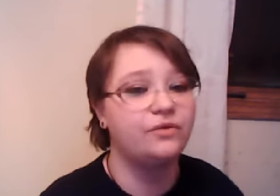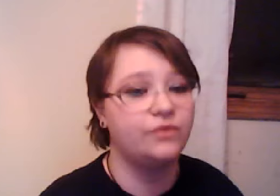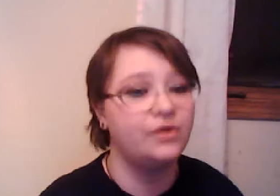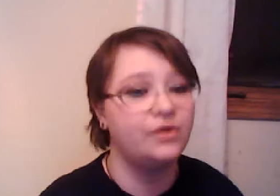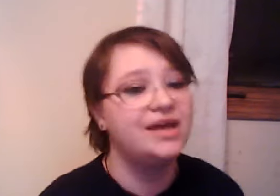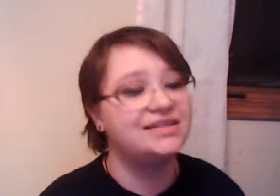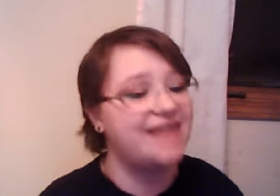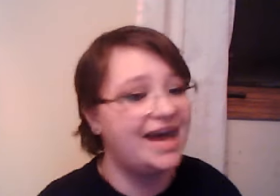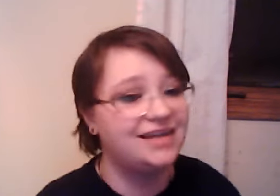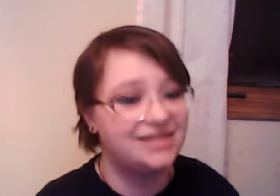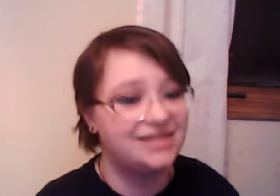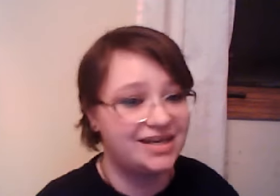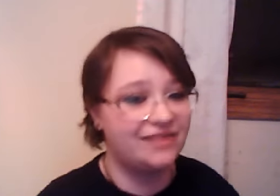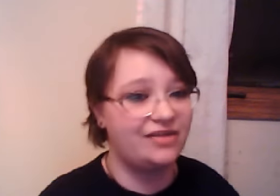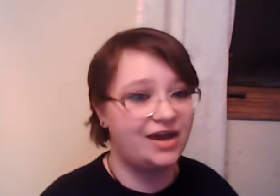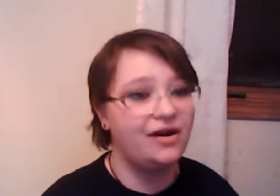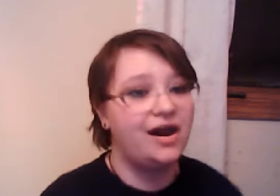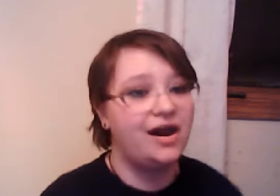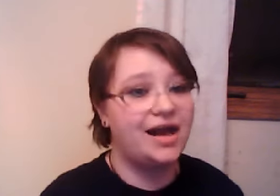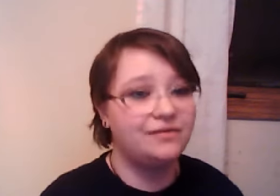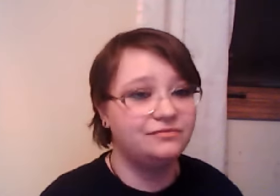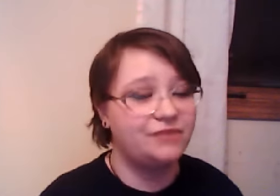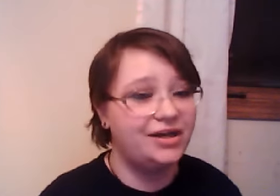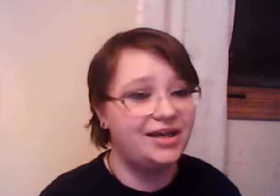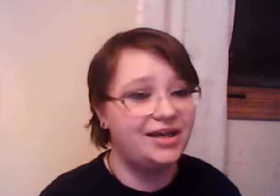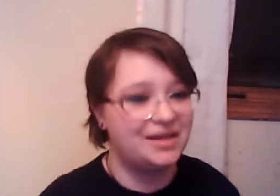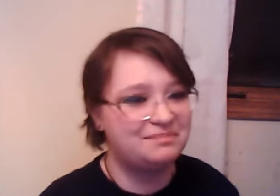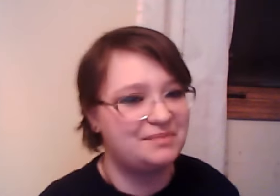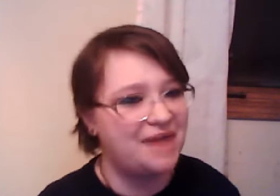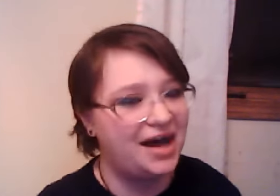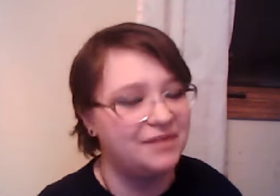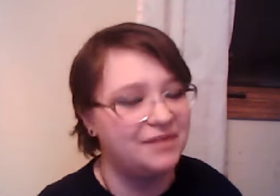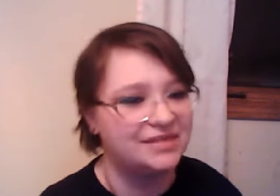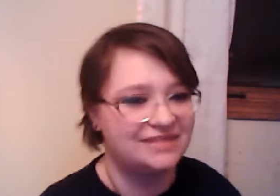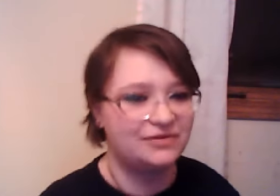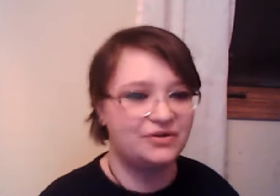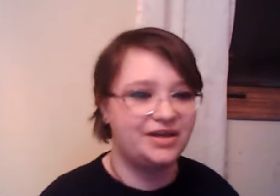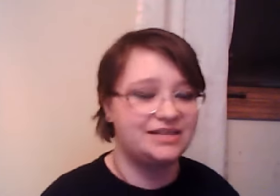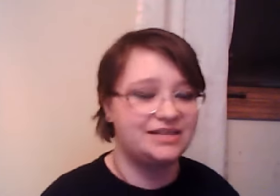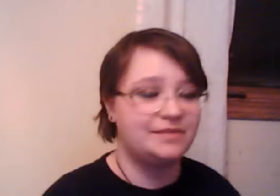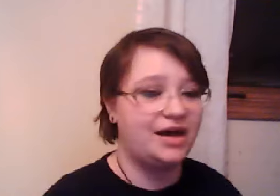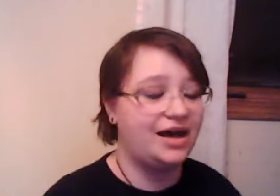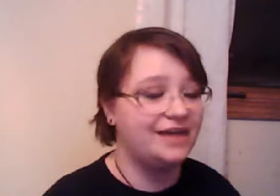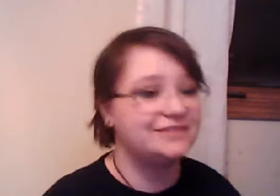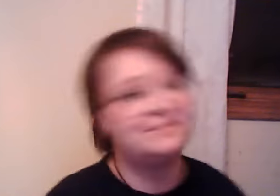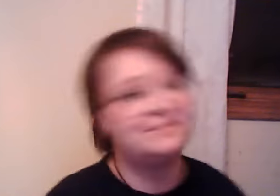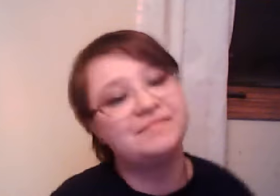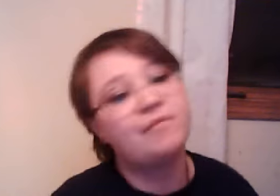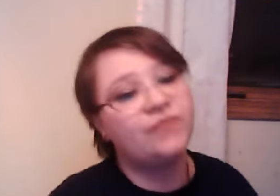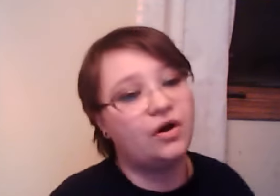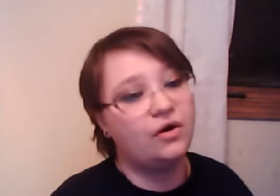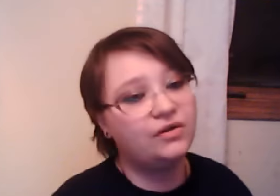hero standing there. I want a hippopotamus for Christmas. Only